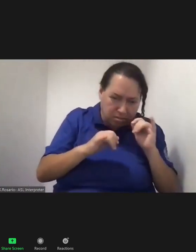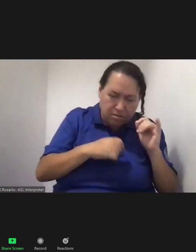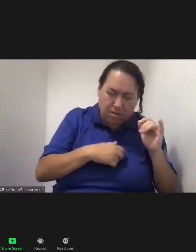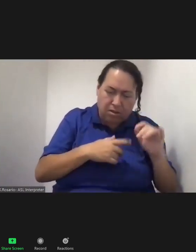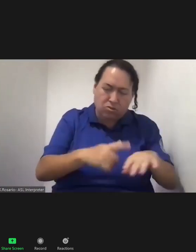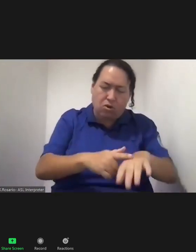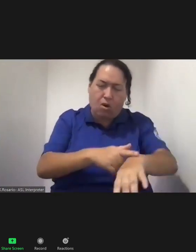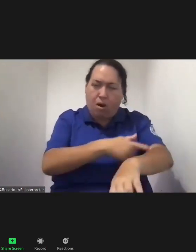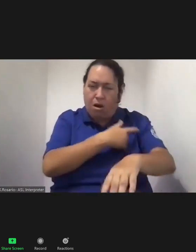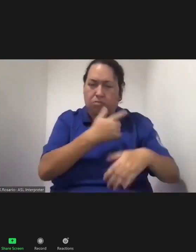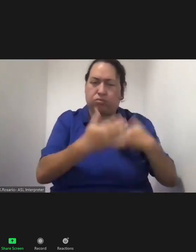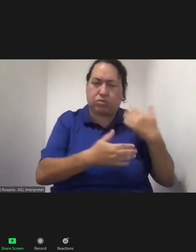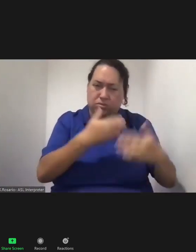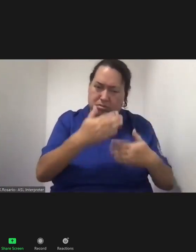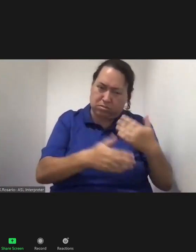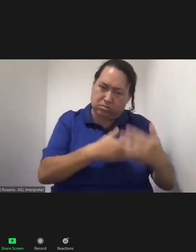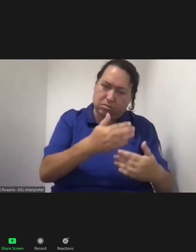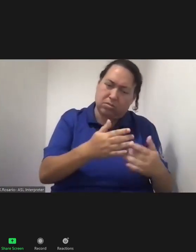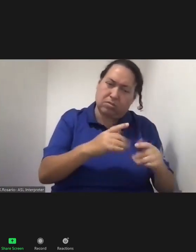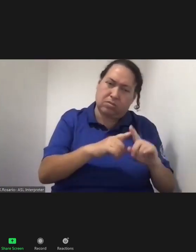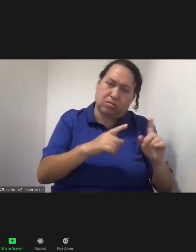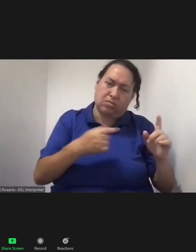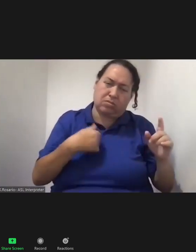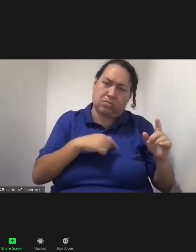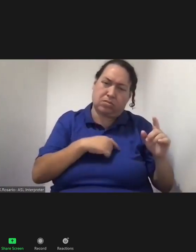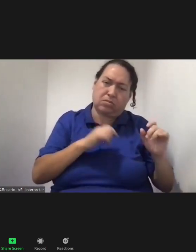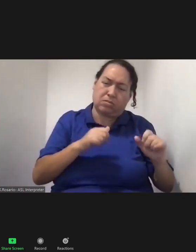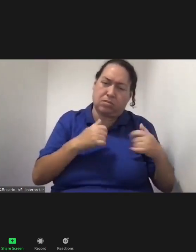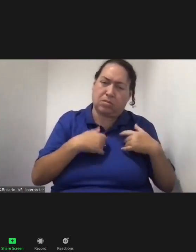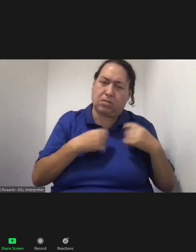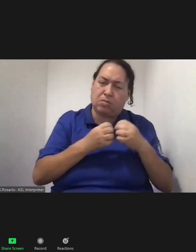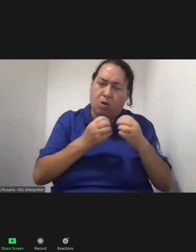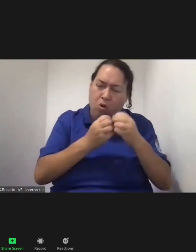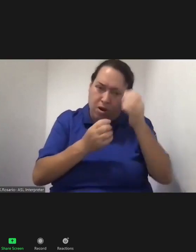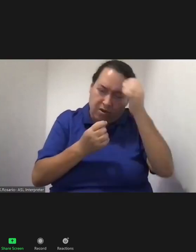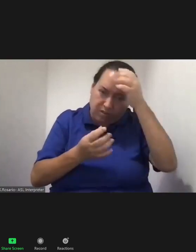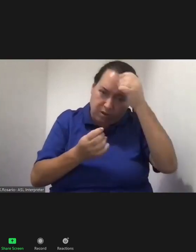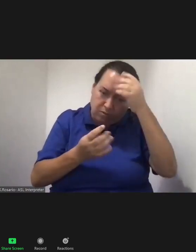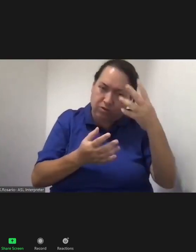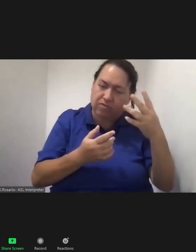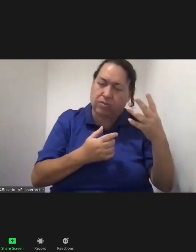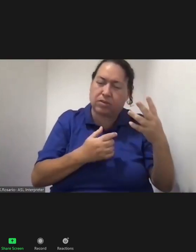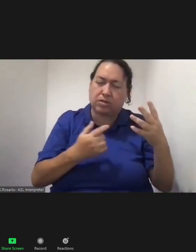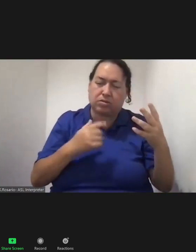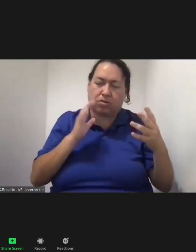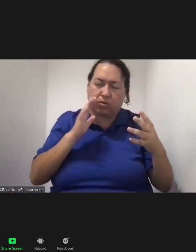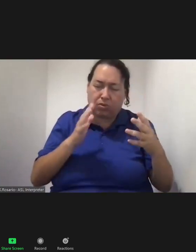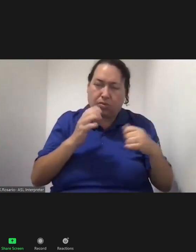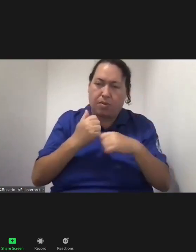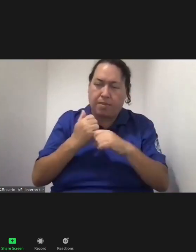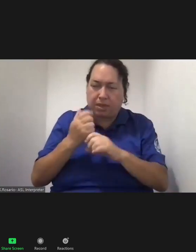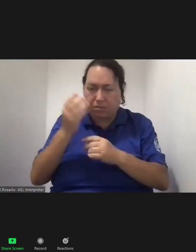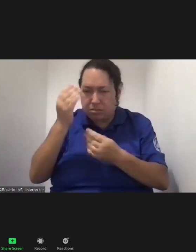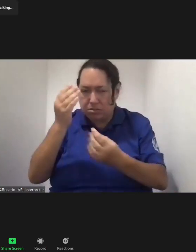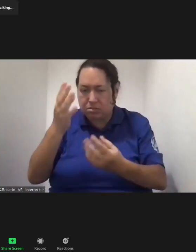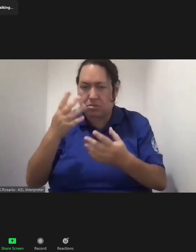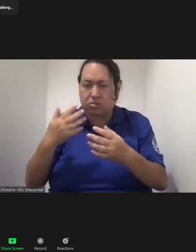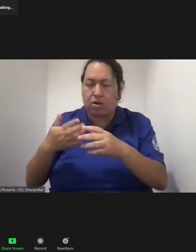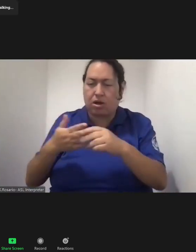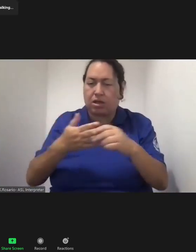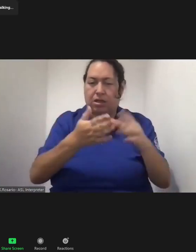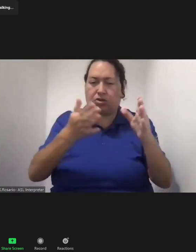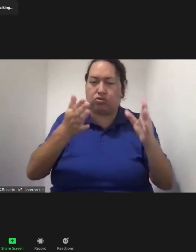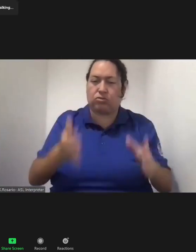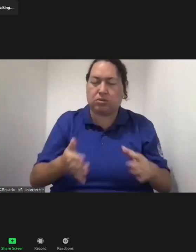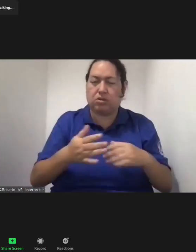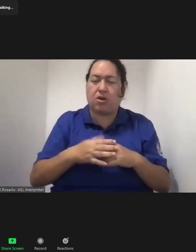but we can, when we have available information, we'll make it available to leadership. Okay,